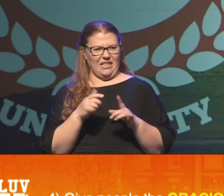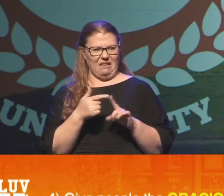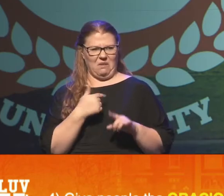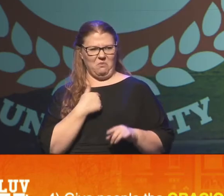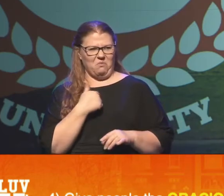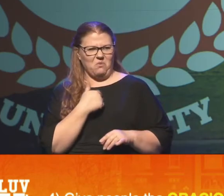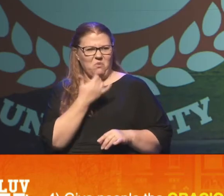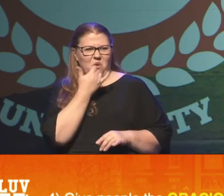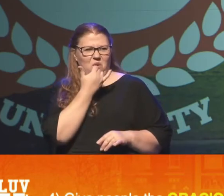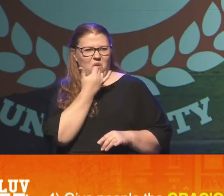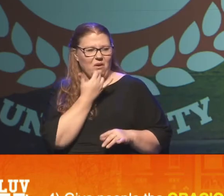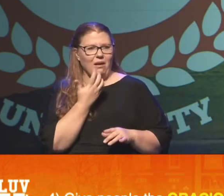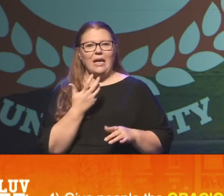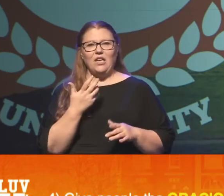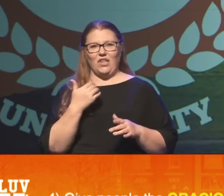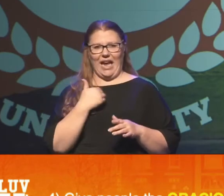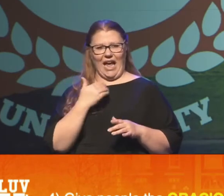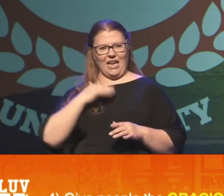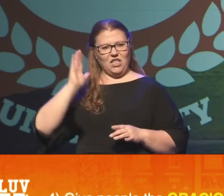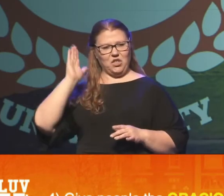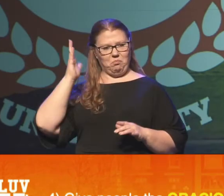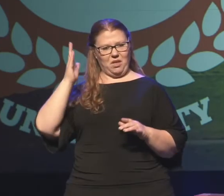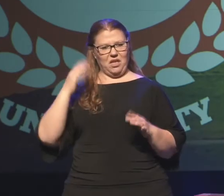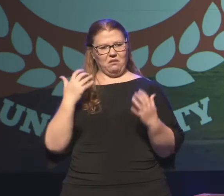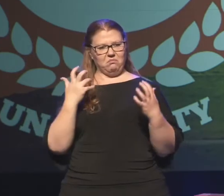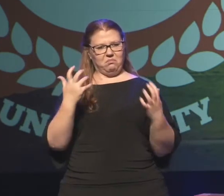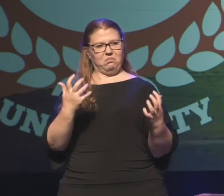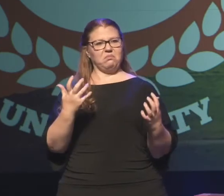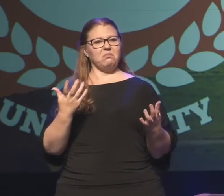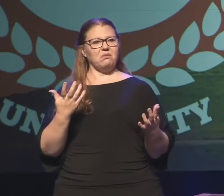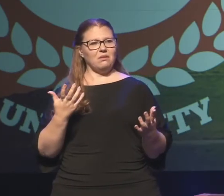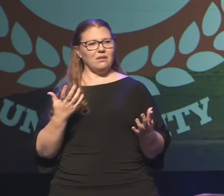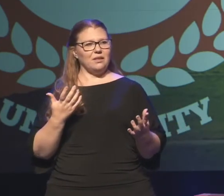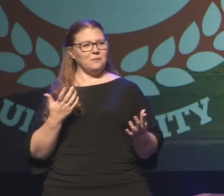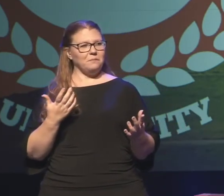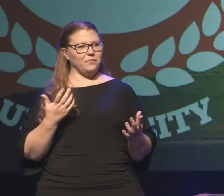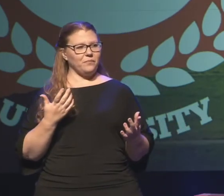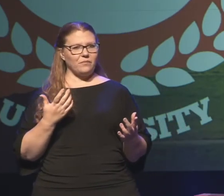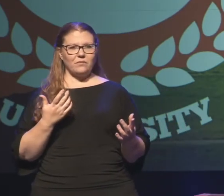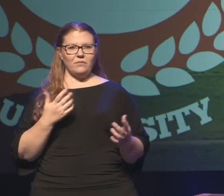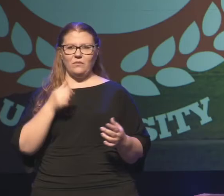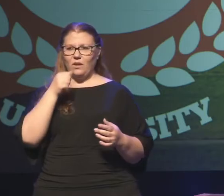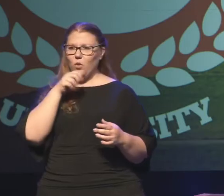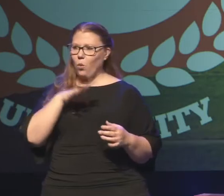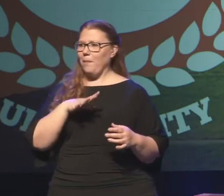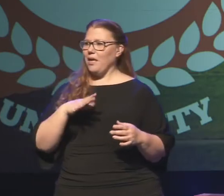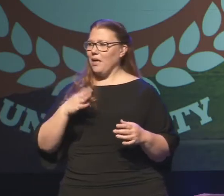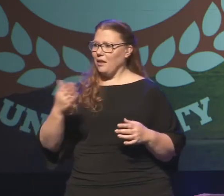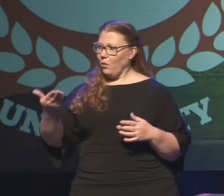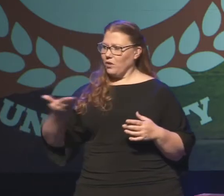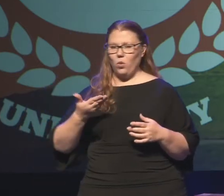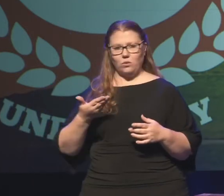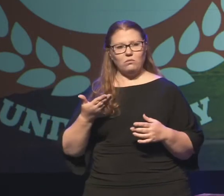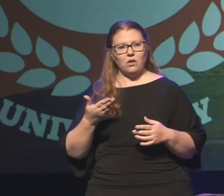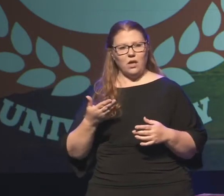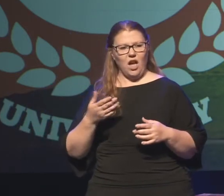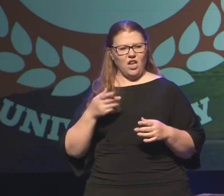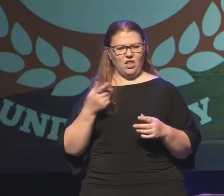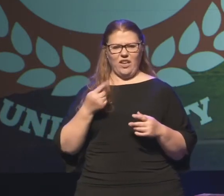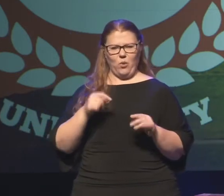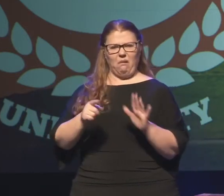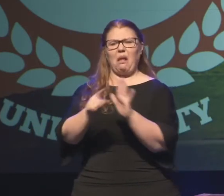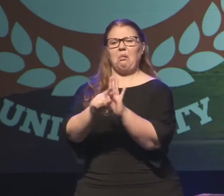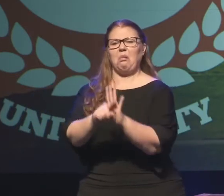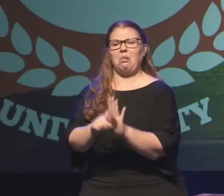had a speaking engagement, and she had been, the woman that was hosting her had just tried to put her down at